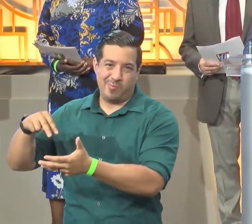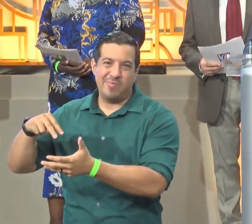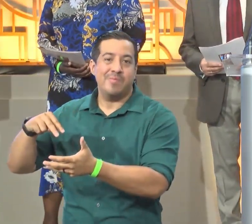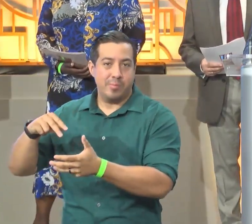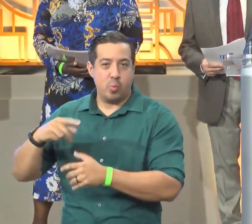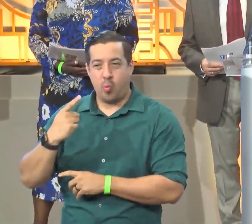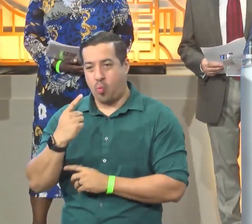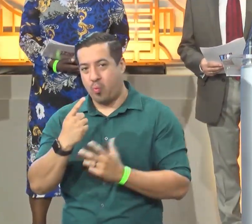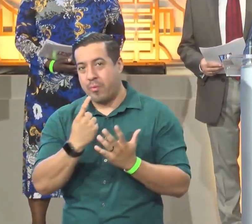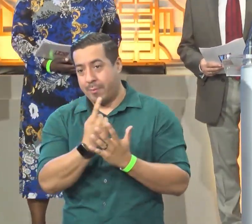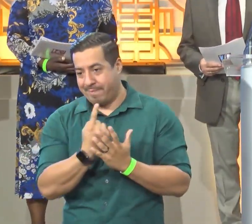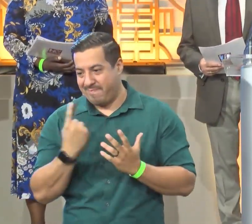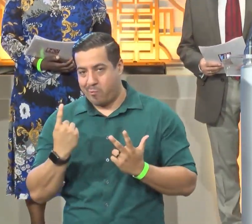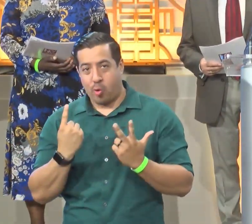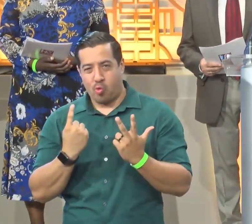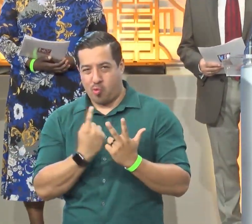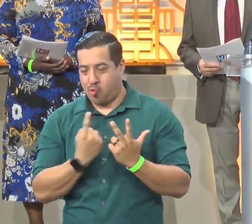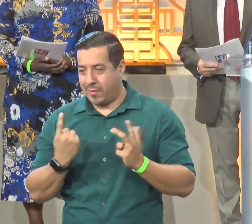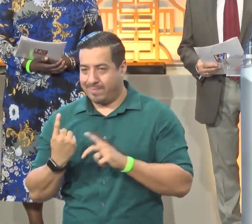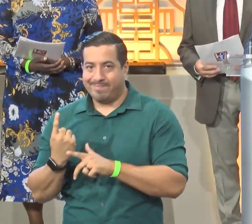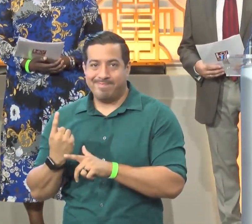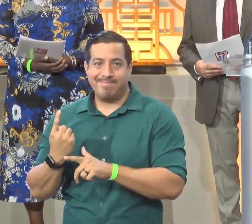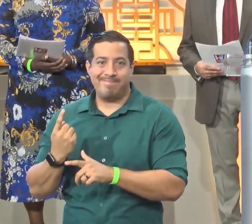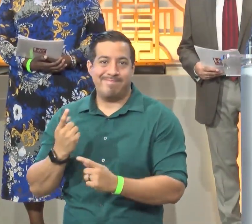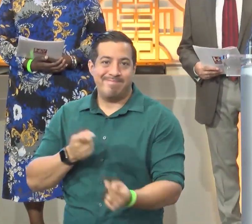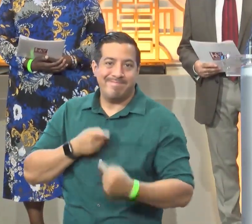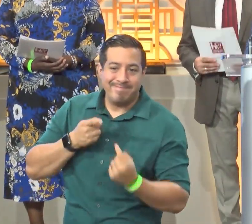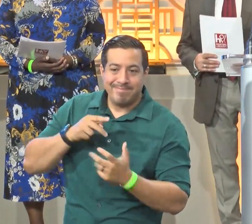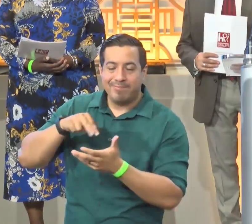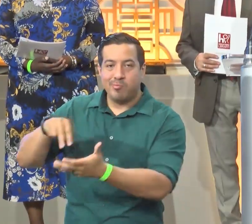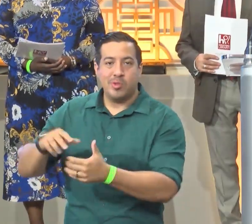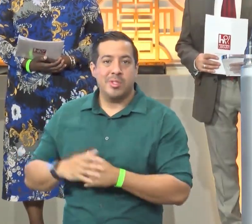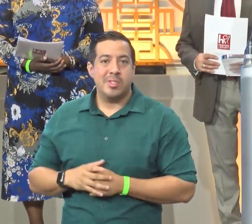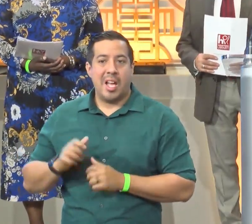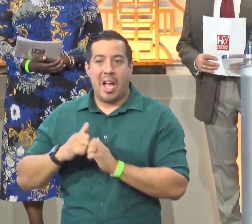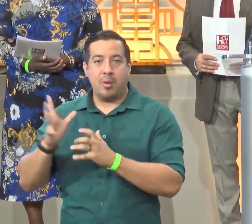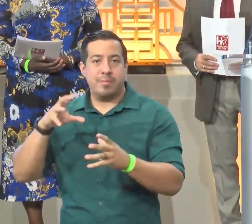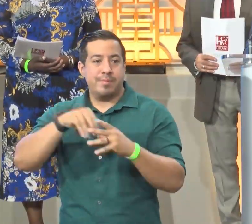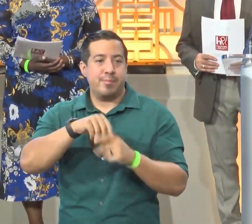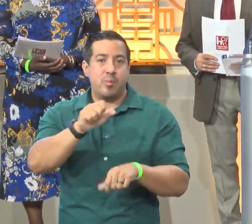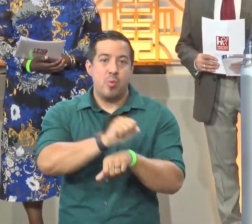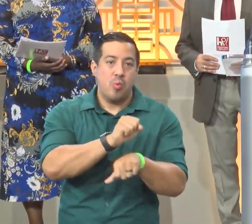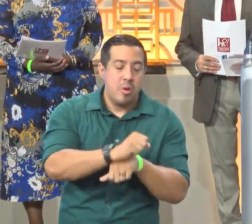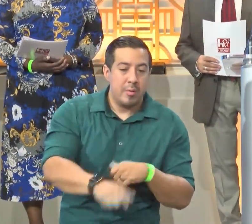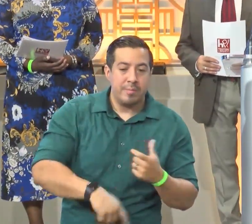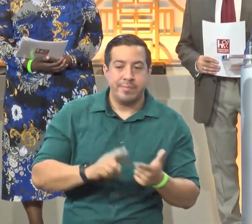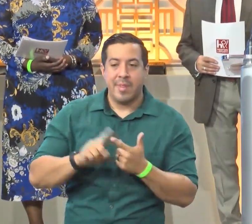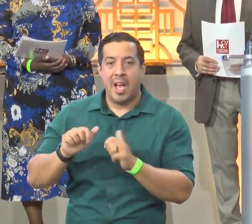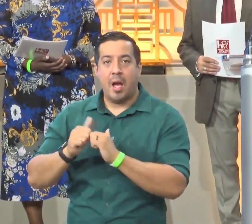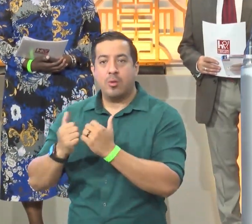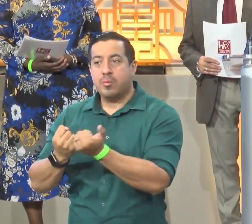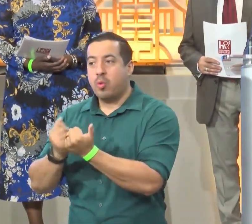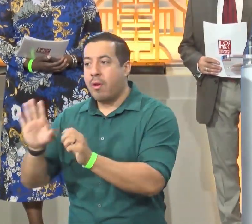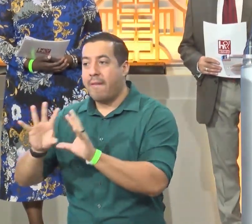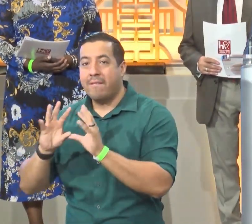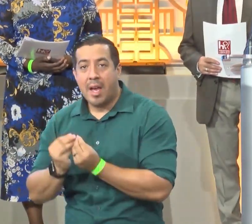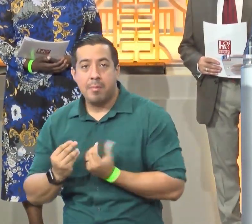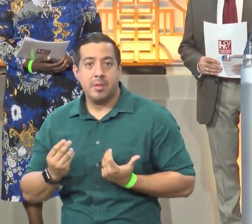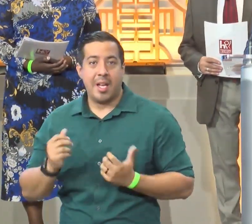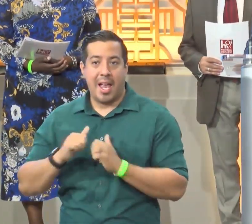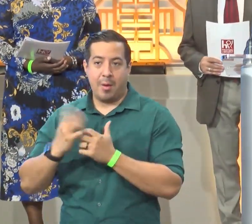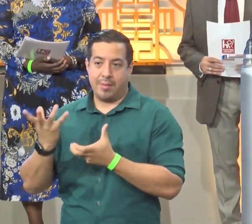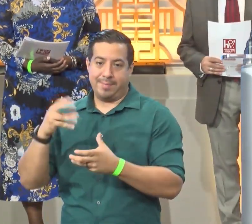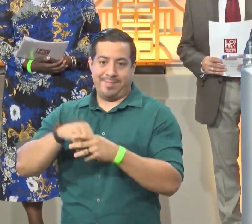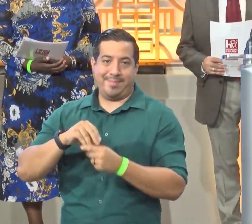1 in 3, lacking the literacy skills needed to engage in the workforce, support their families, or participate fully in